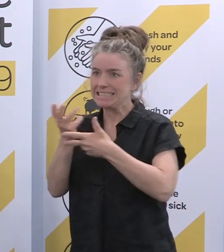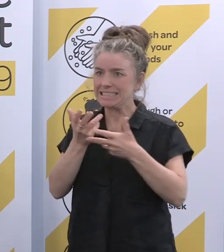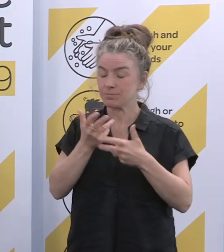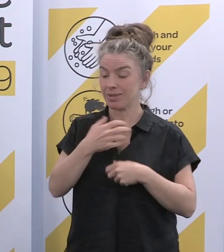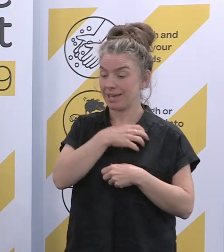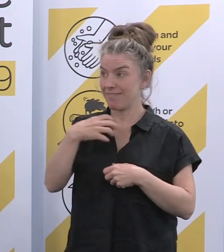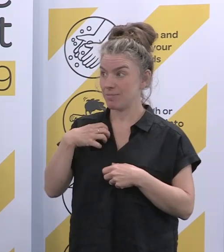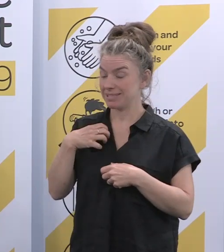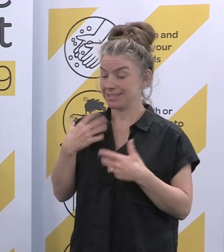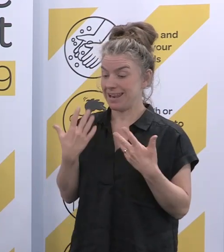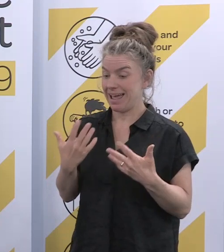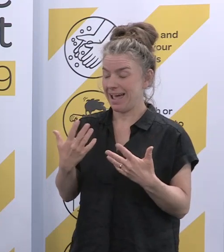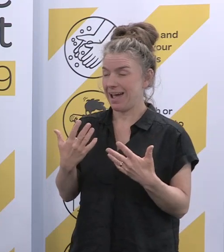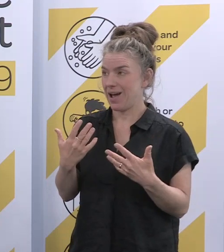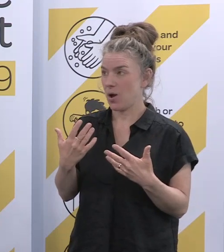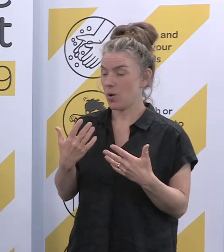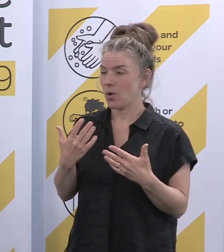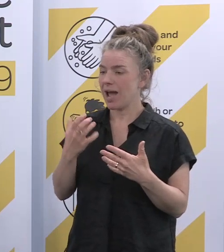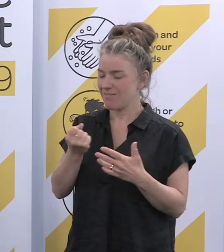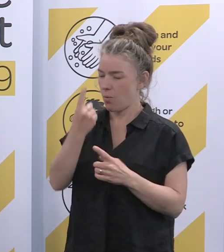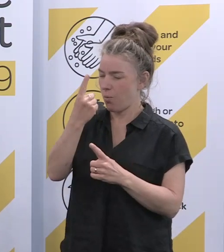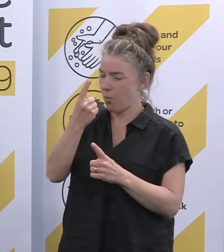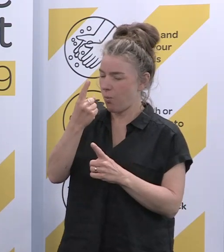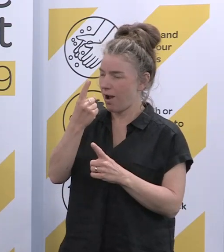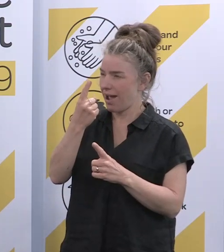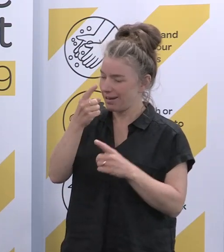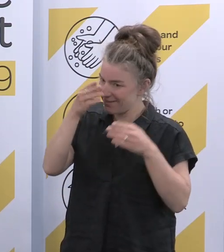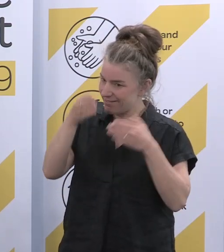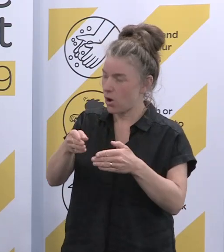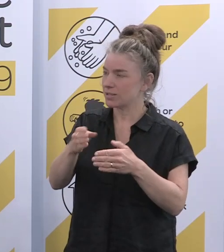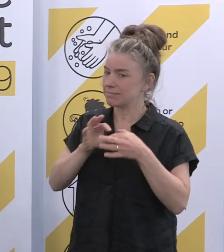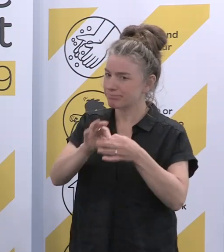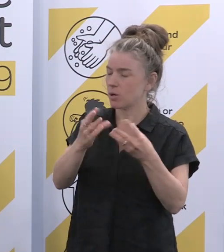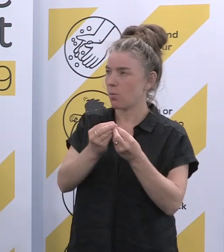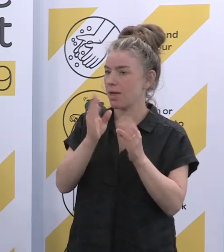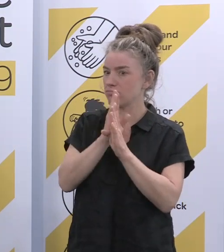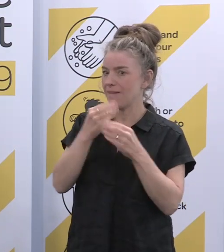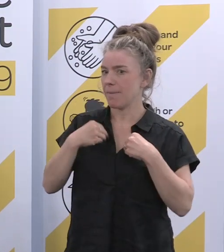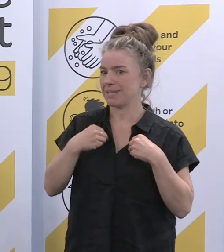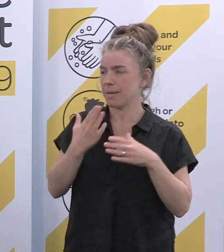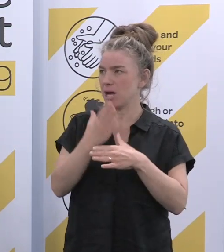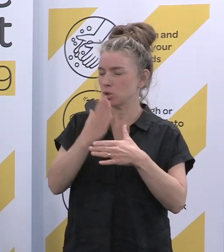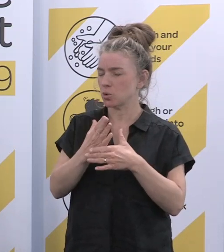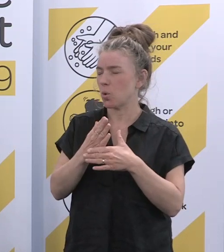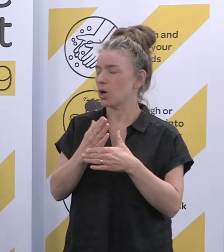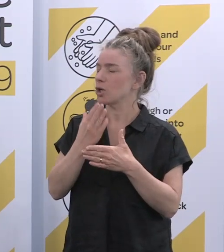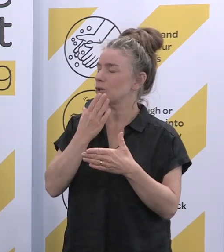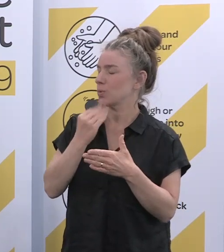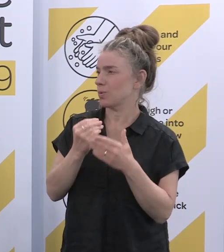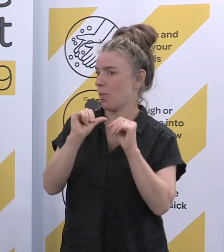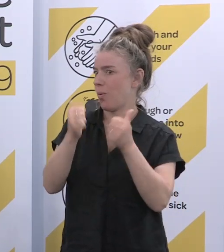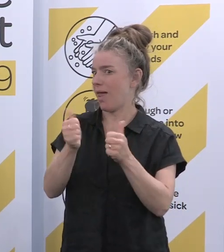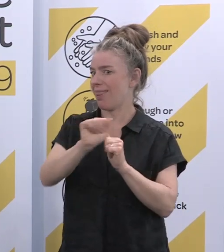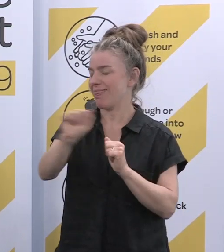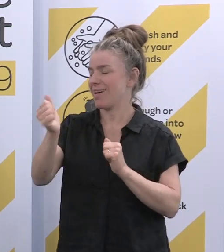now, there is a specific work stream that will be linking with the private sector to make sure we're coordinating and maximising the value of all those